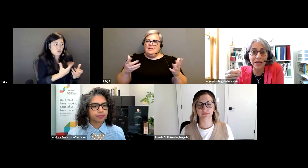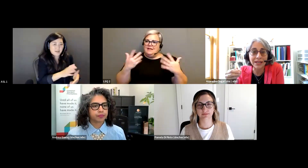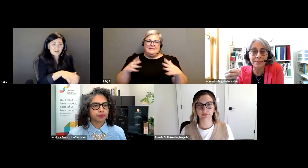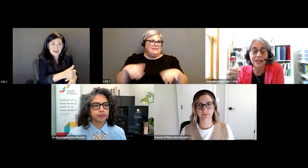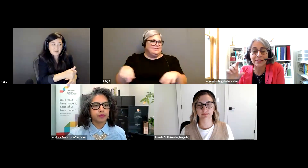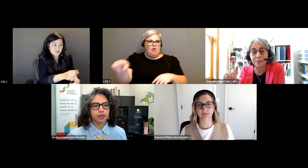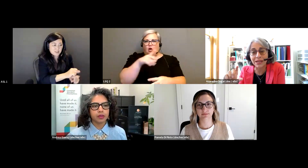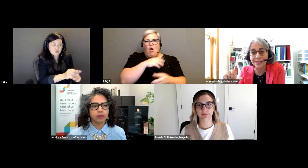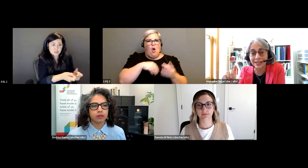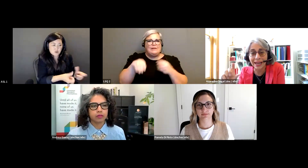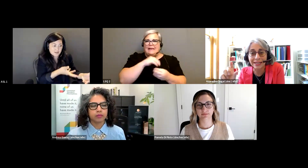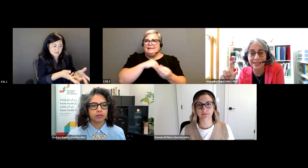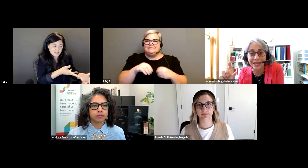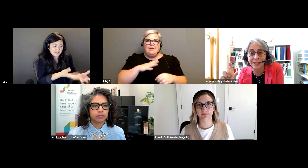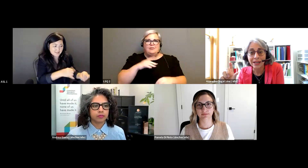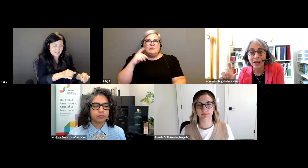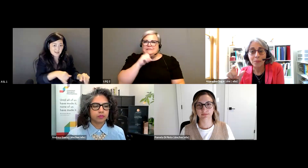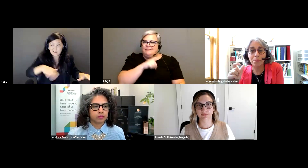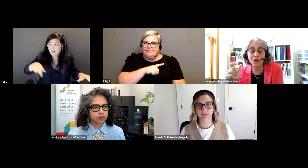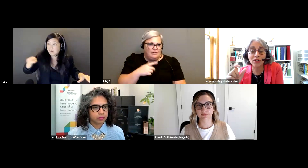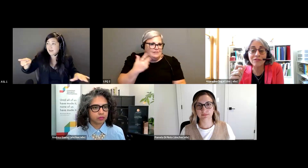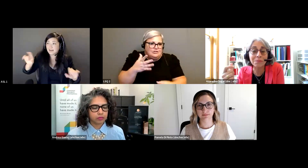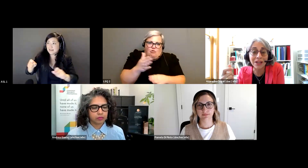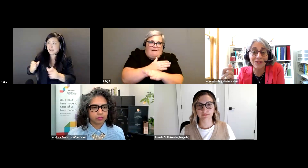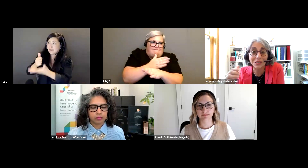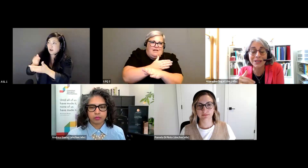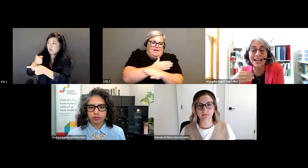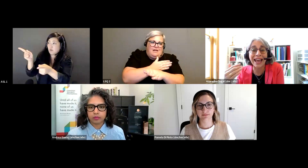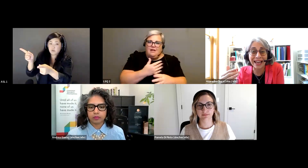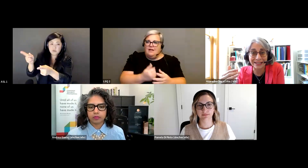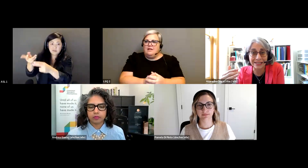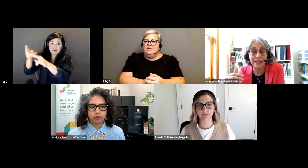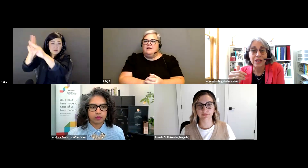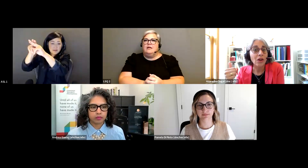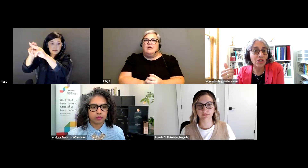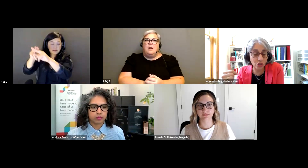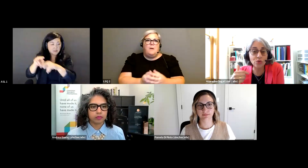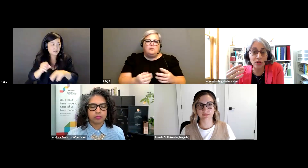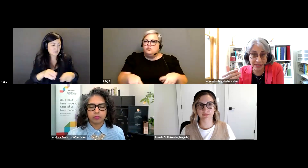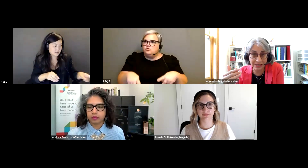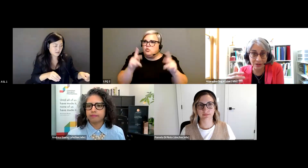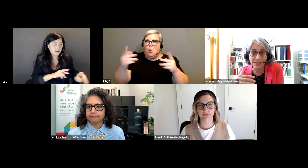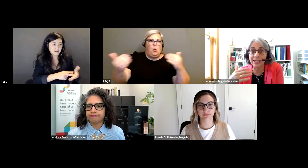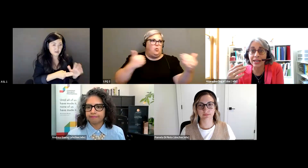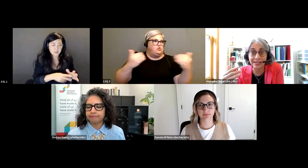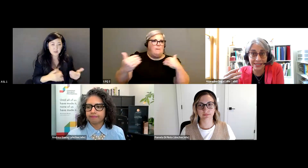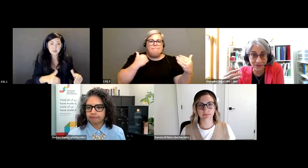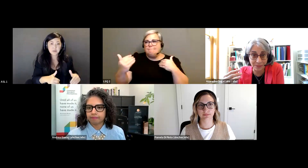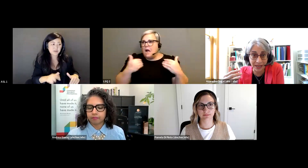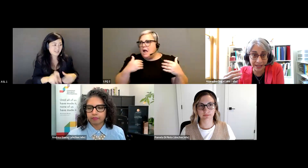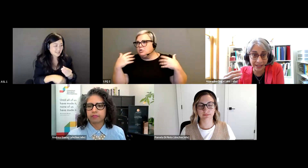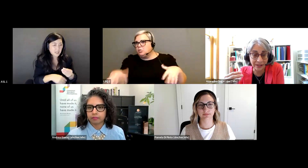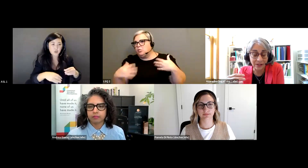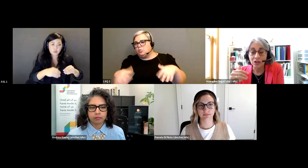during the pandemic, they basically had to then not even pivot, but add to crisis counseling and